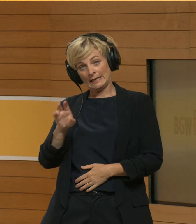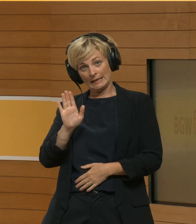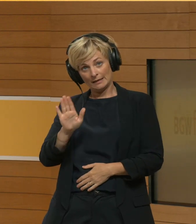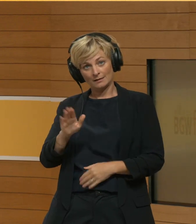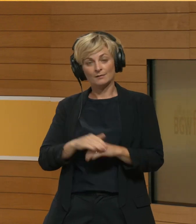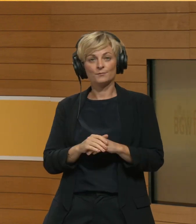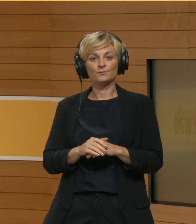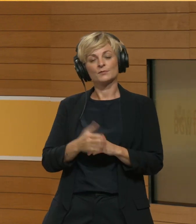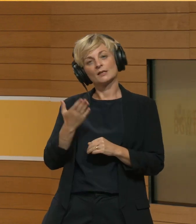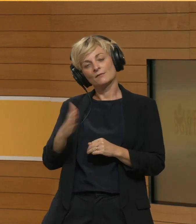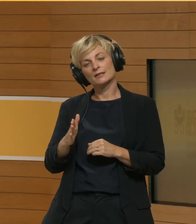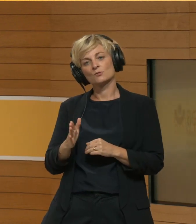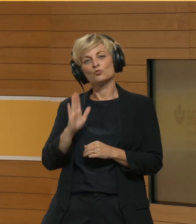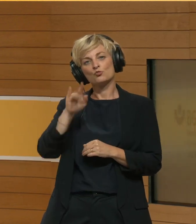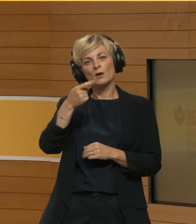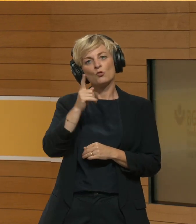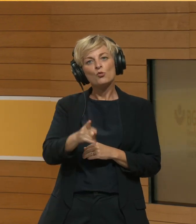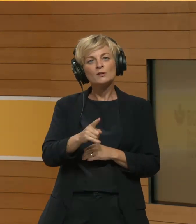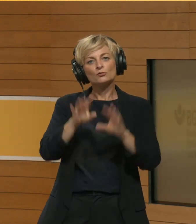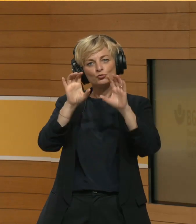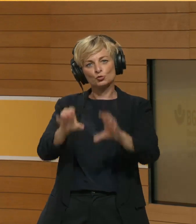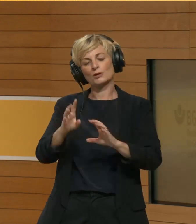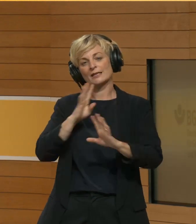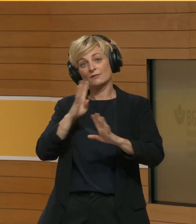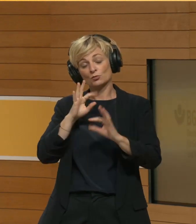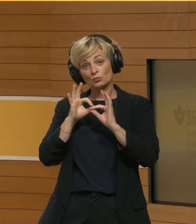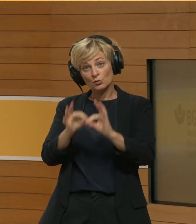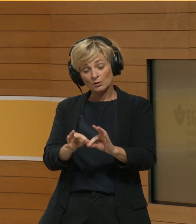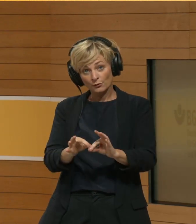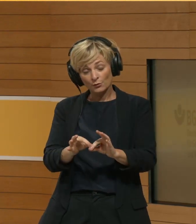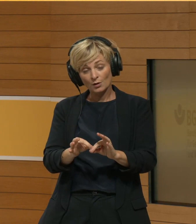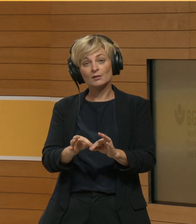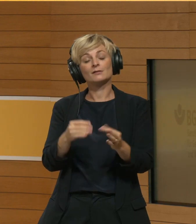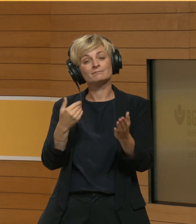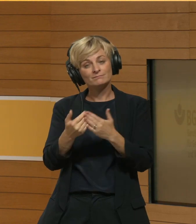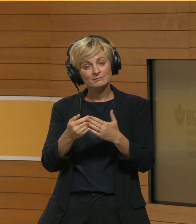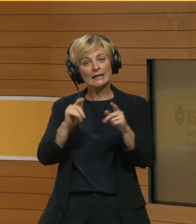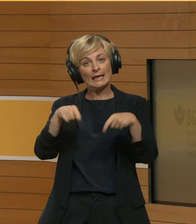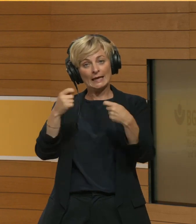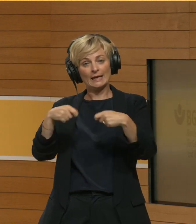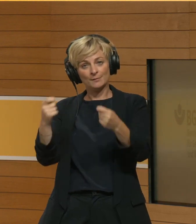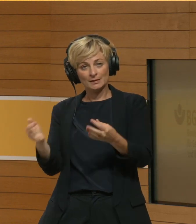results of the interviews, we developed the professional practice model.